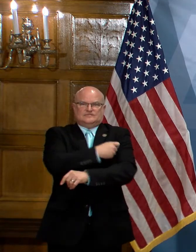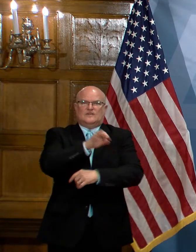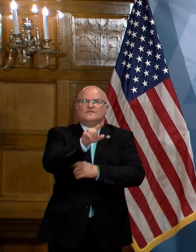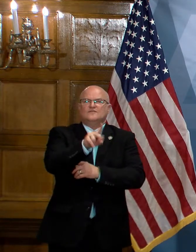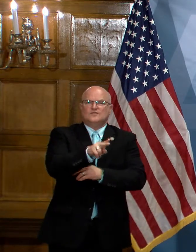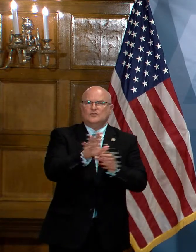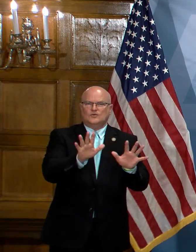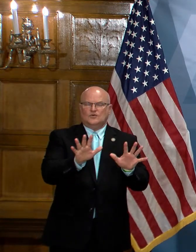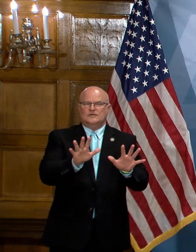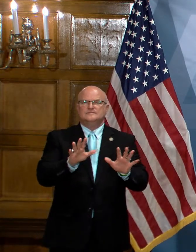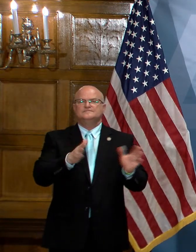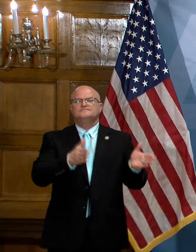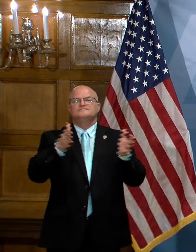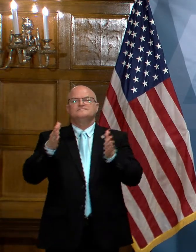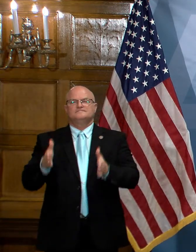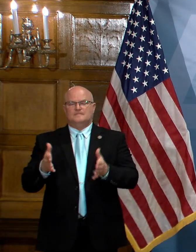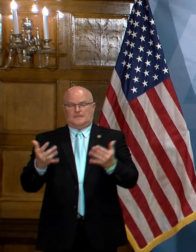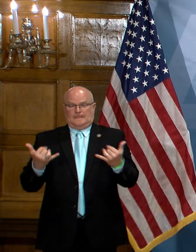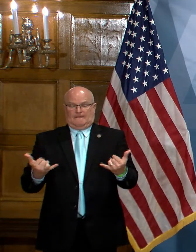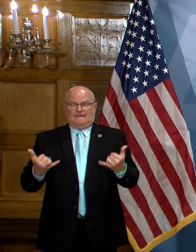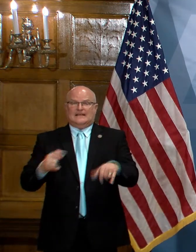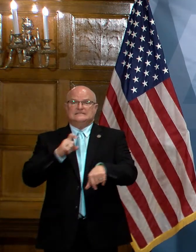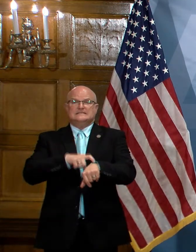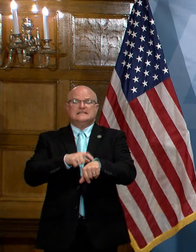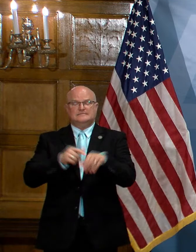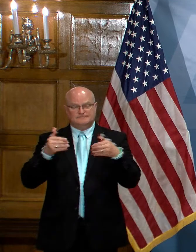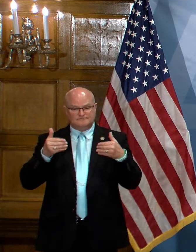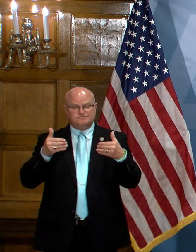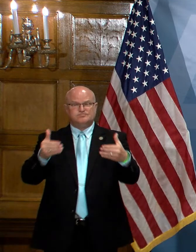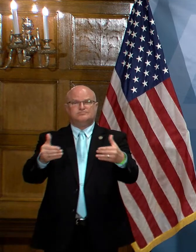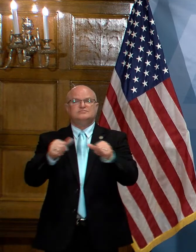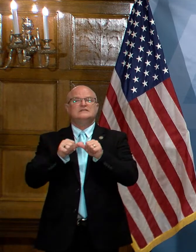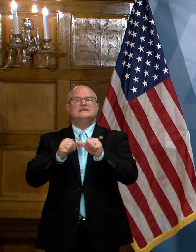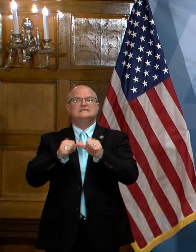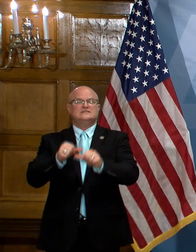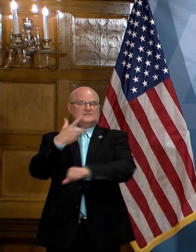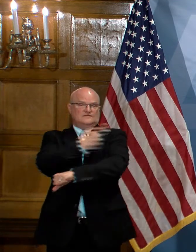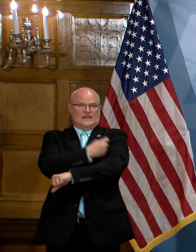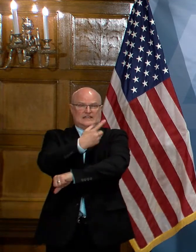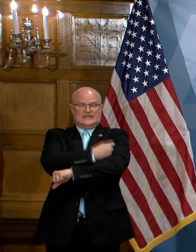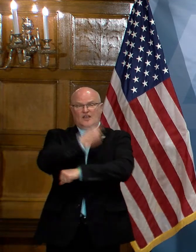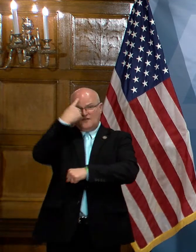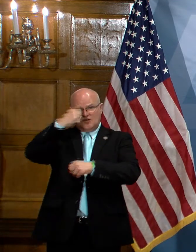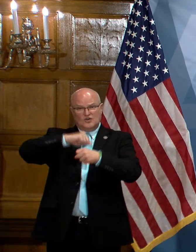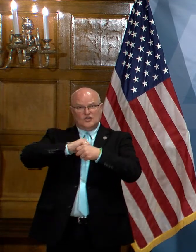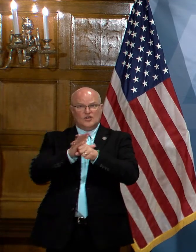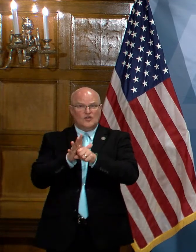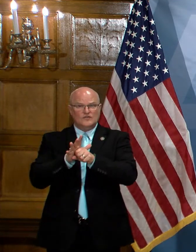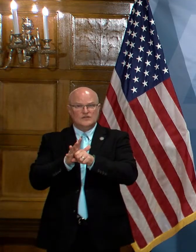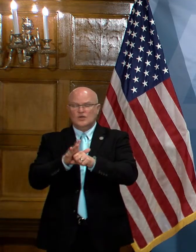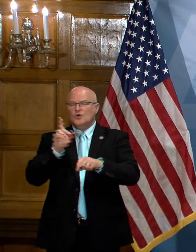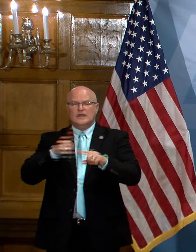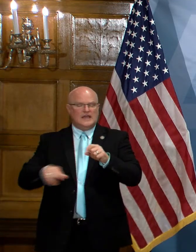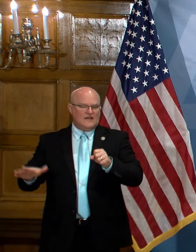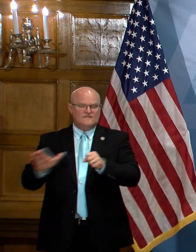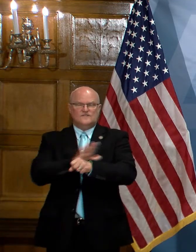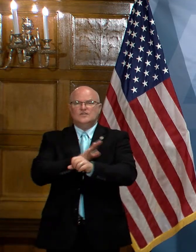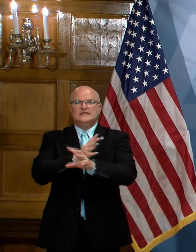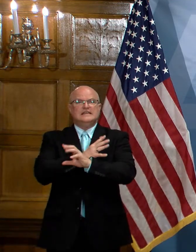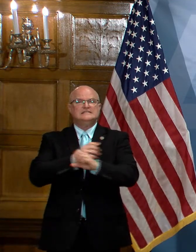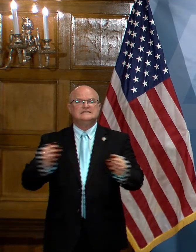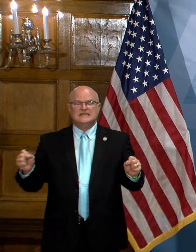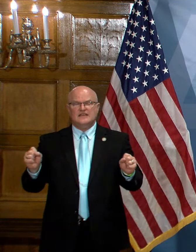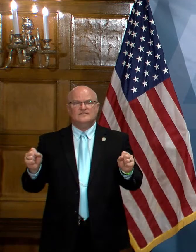for flu. So now is the time to push forward because, as the Governor said, we cannot fully and